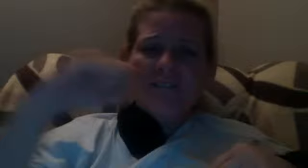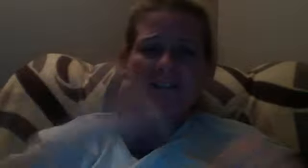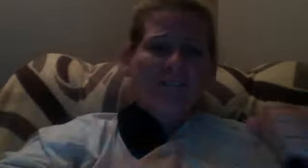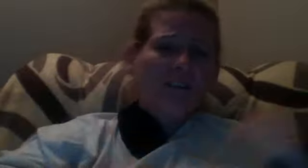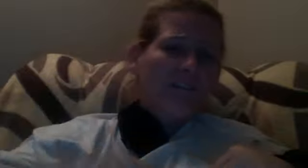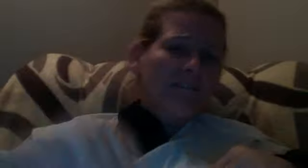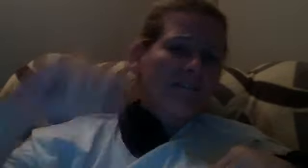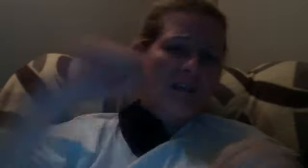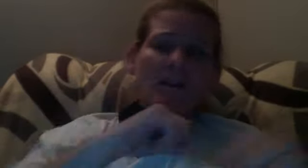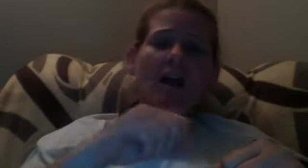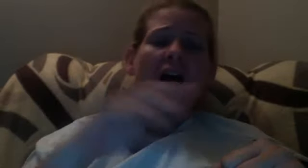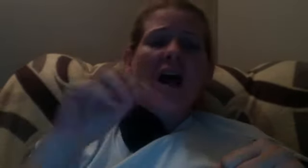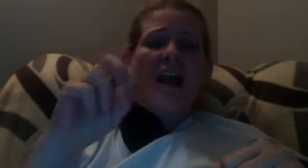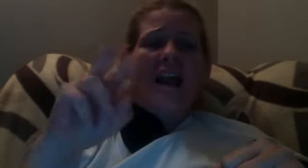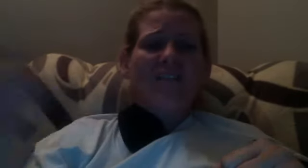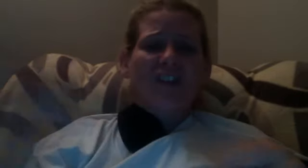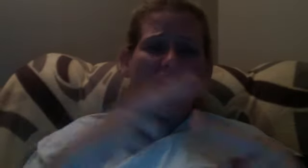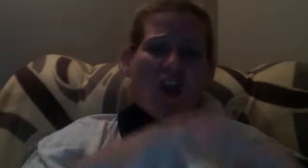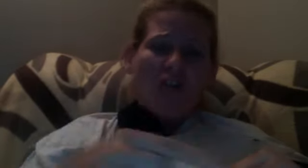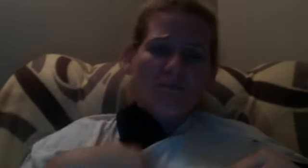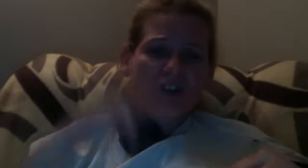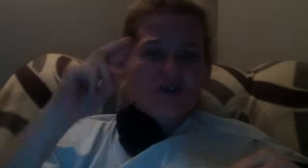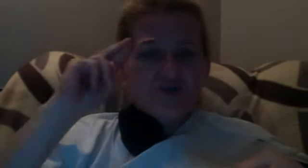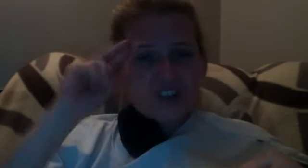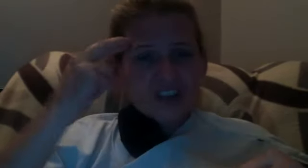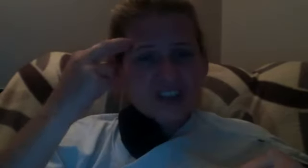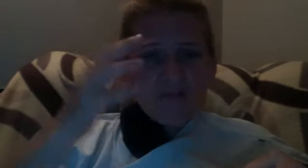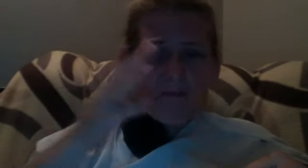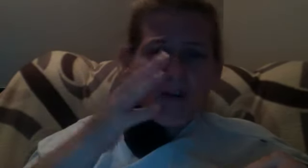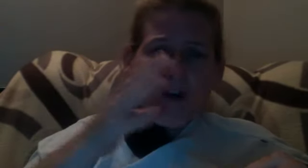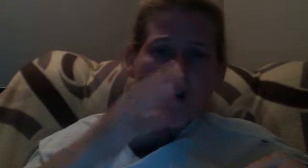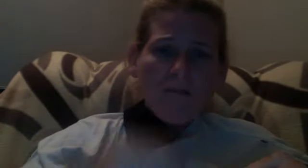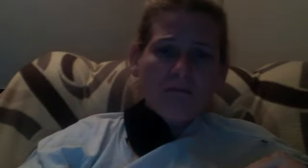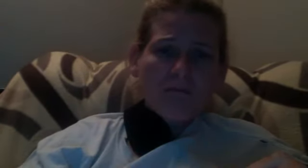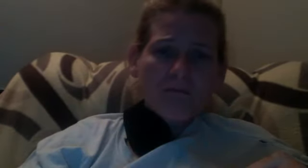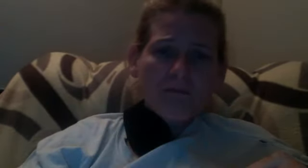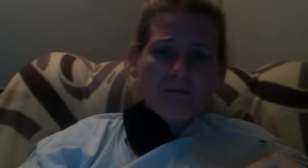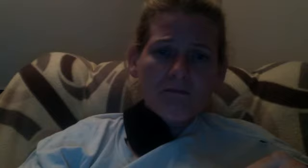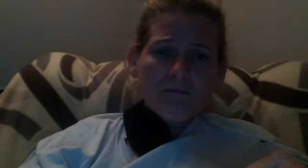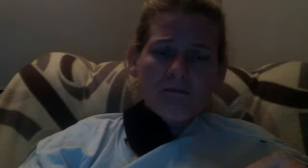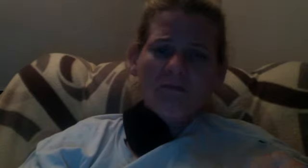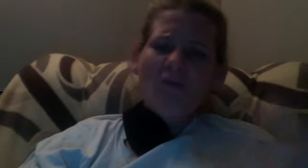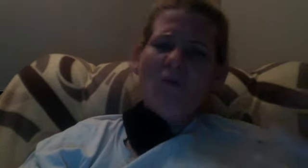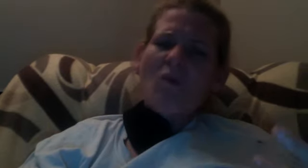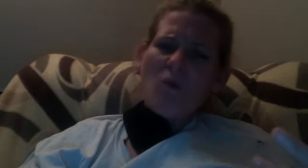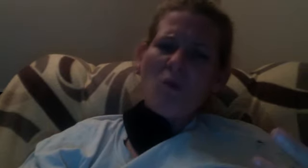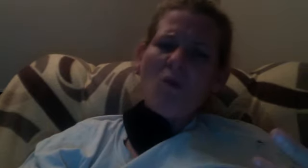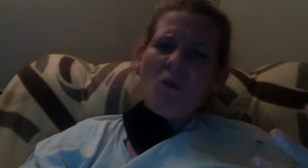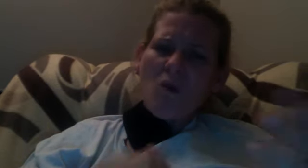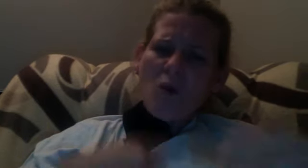hearing. I really thought this was going to be a moneymaker. So how much is this bike worth? In current condition,